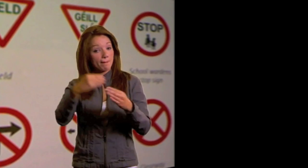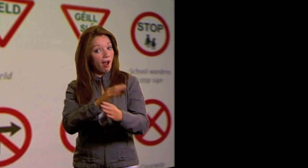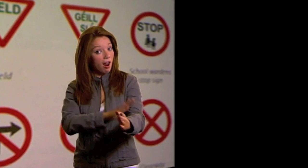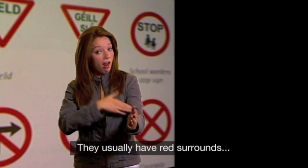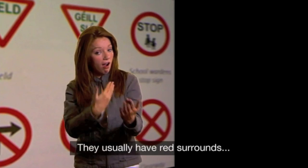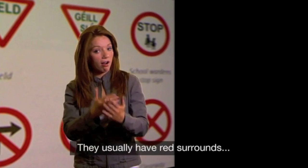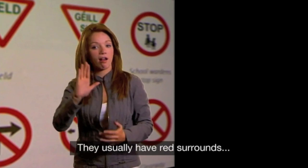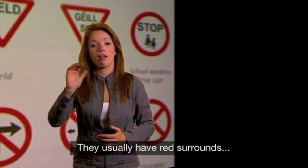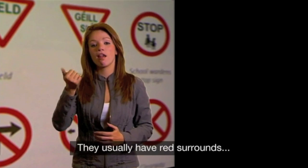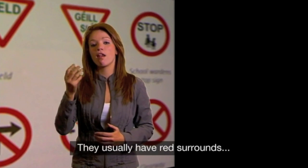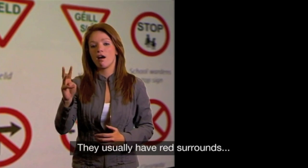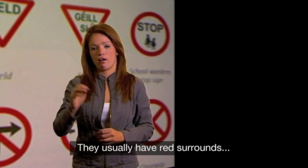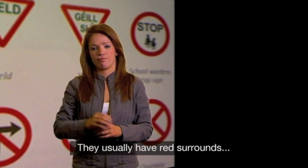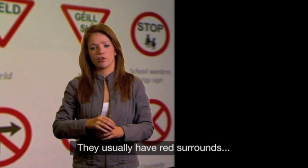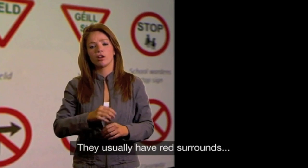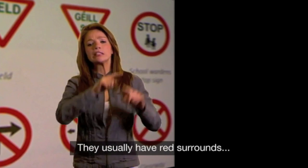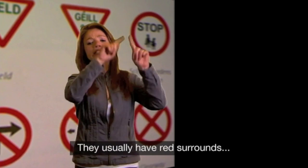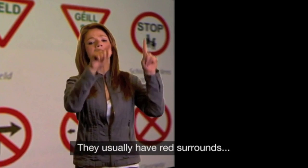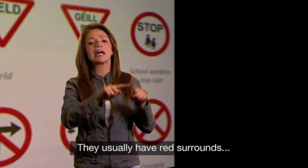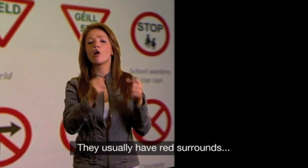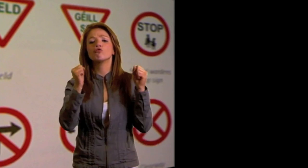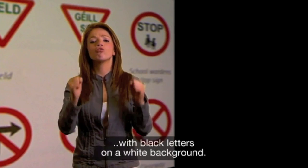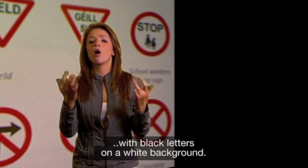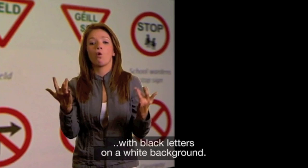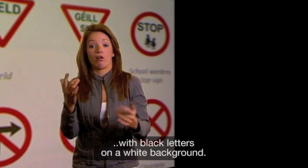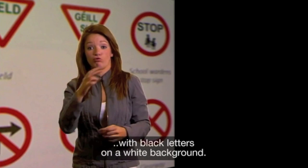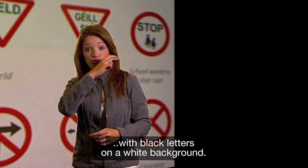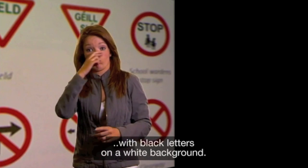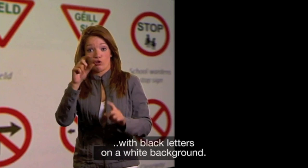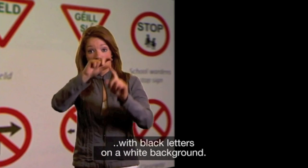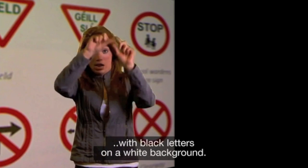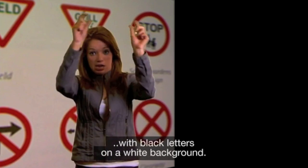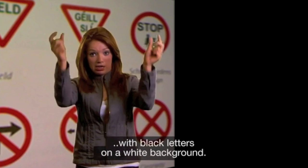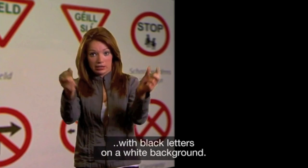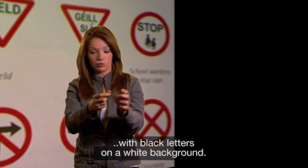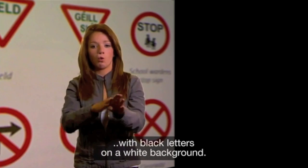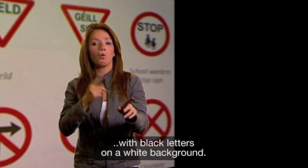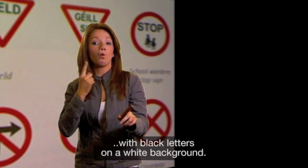They usually have red surrounds with black letters on a white background.